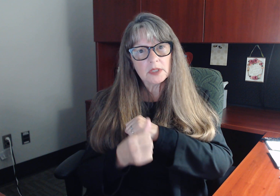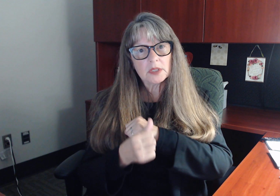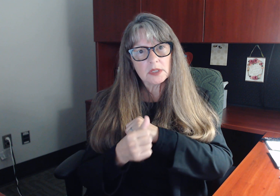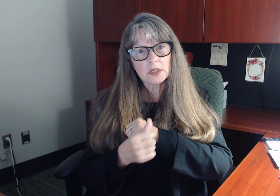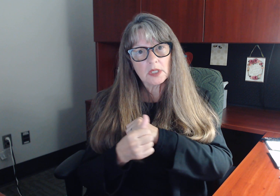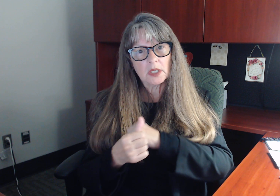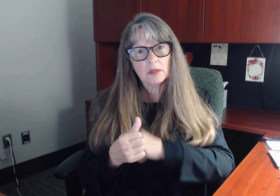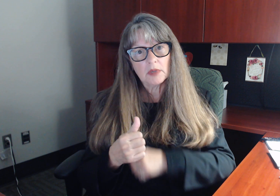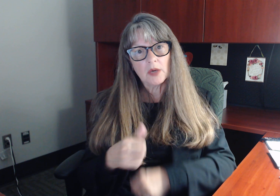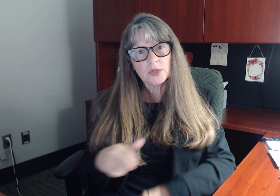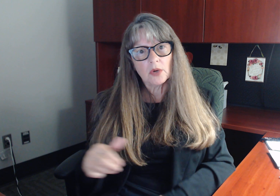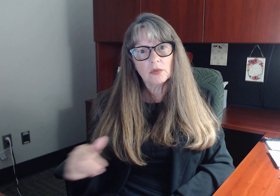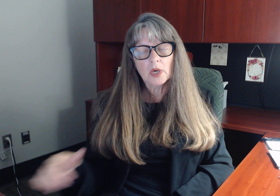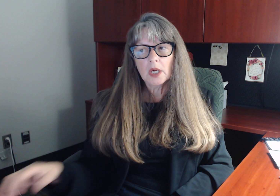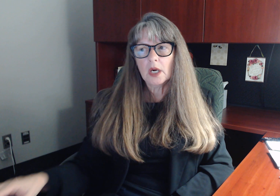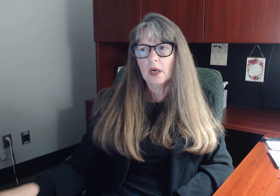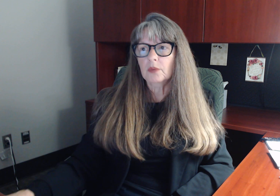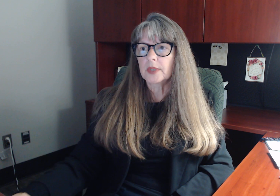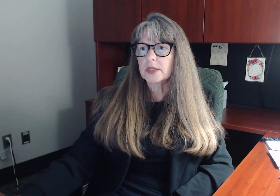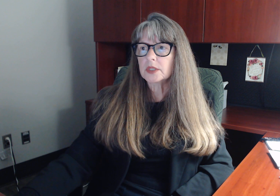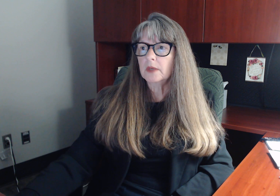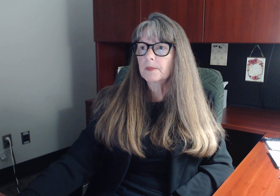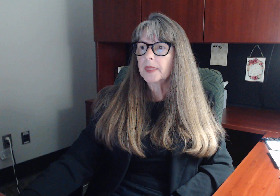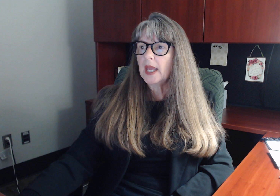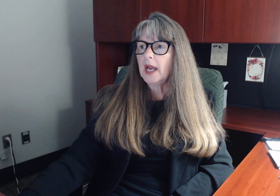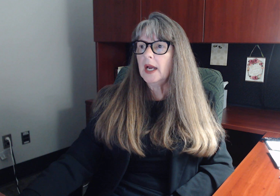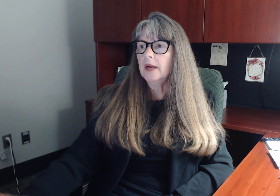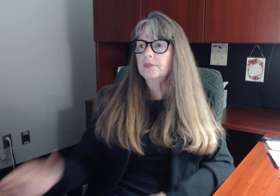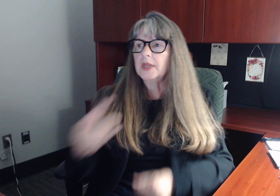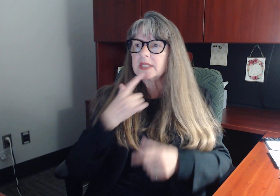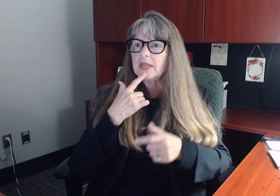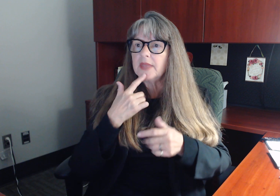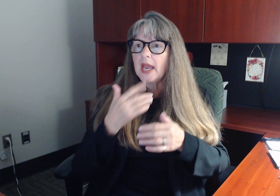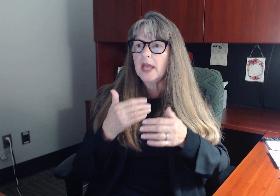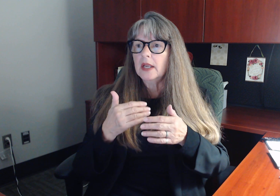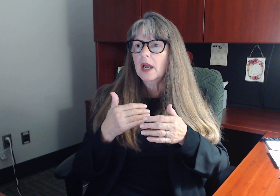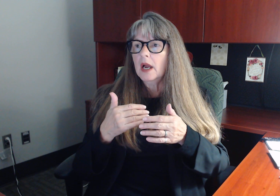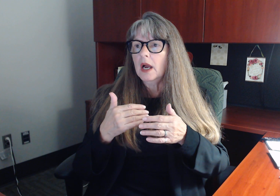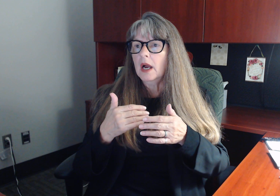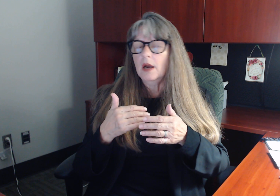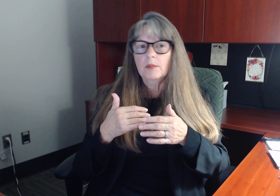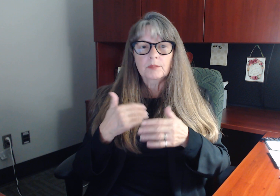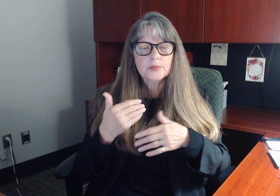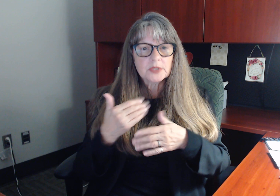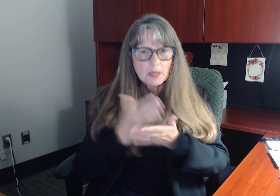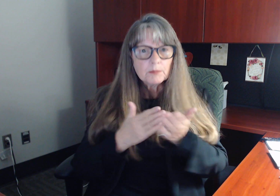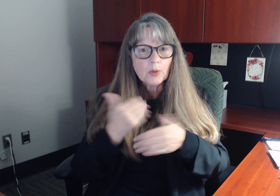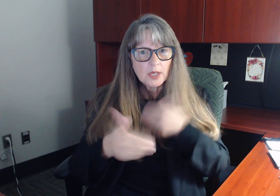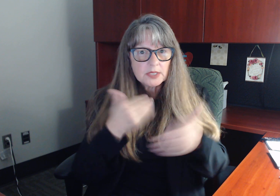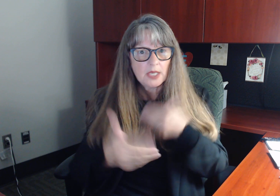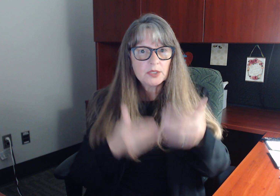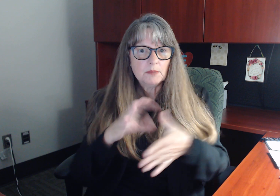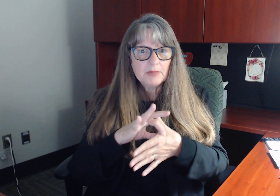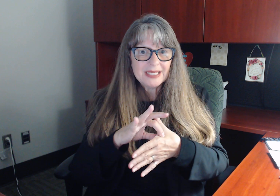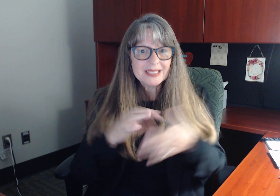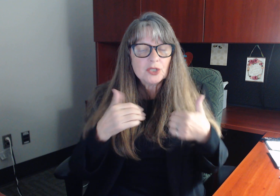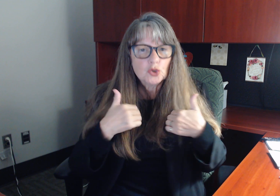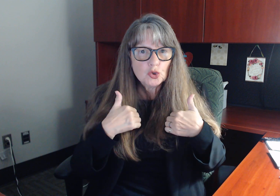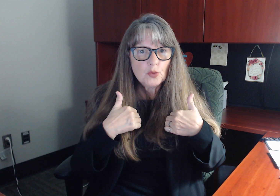is also a risk. They said that some processed meats do